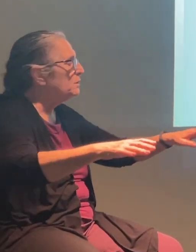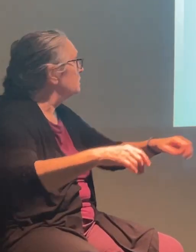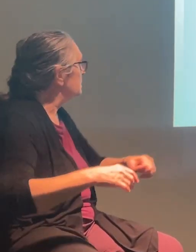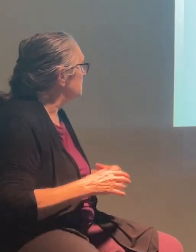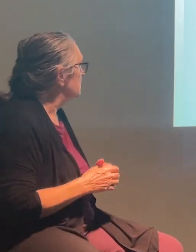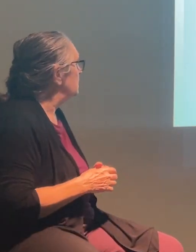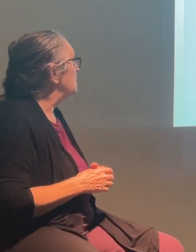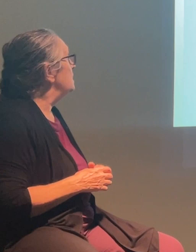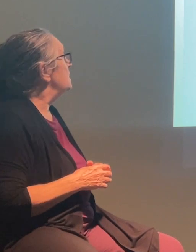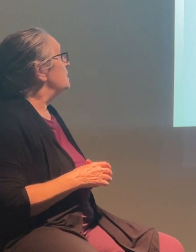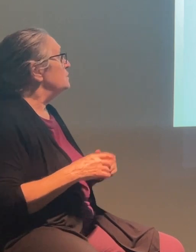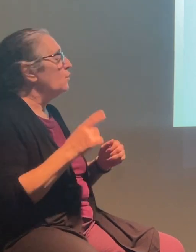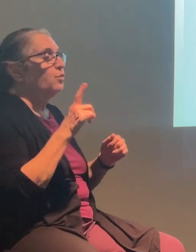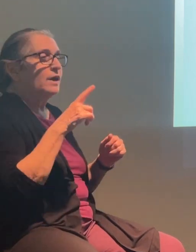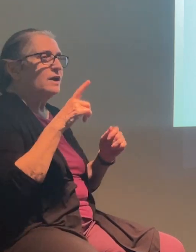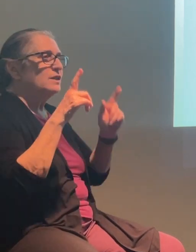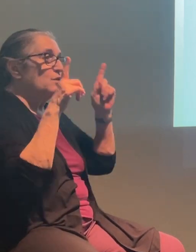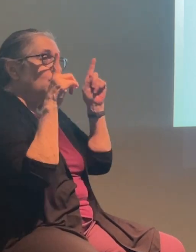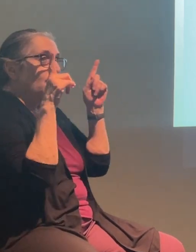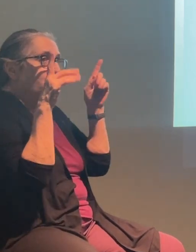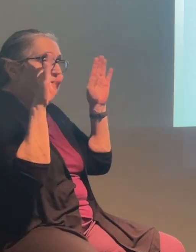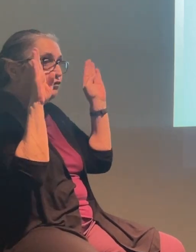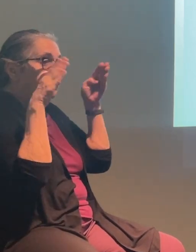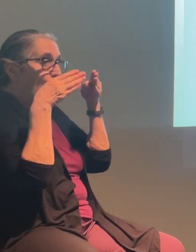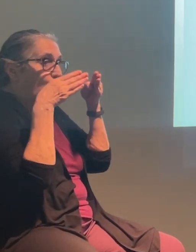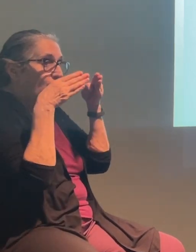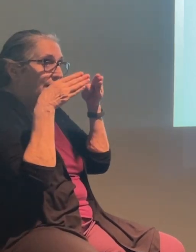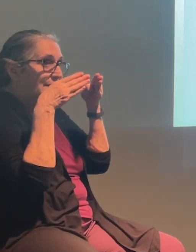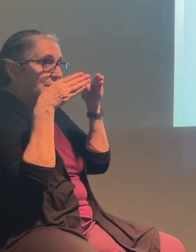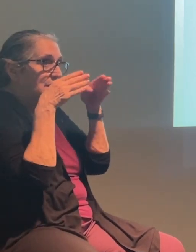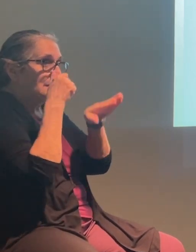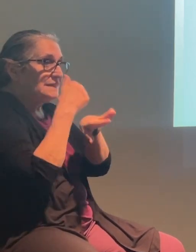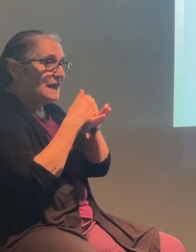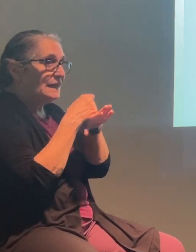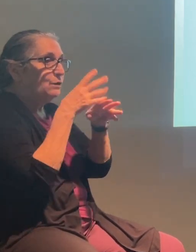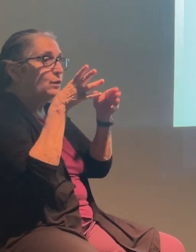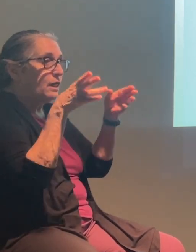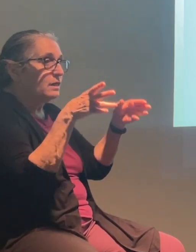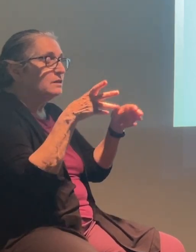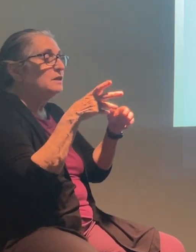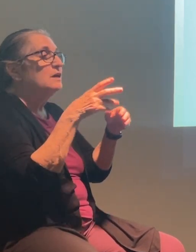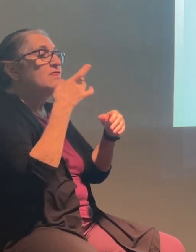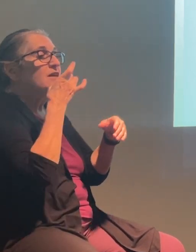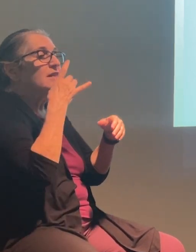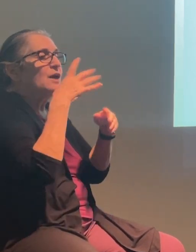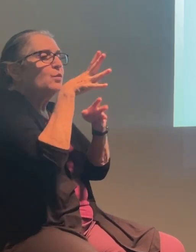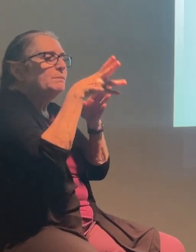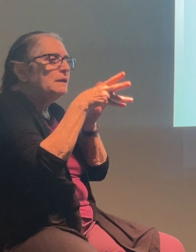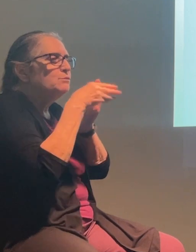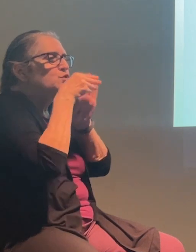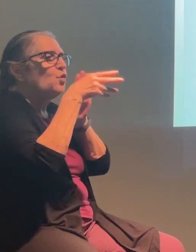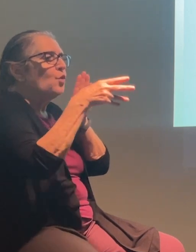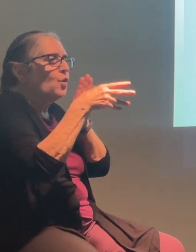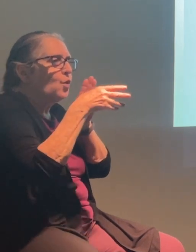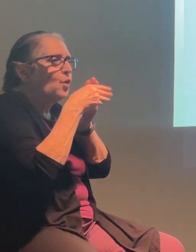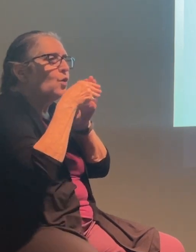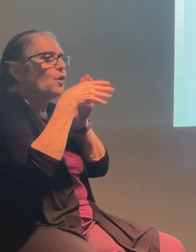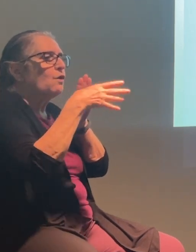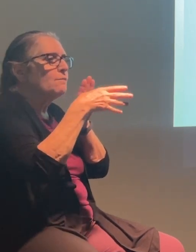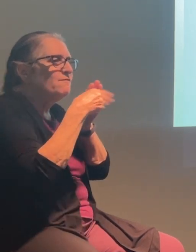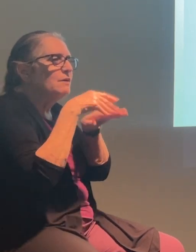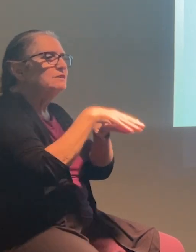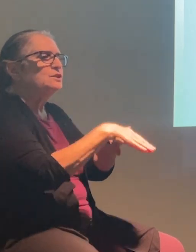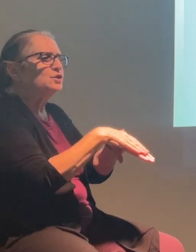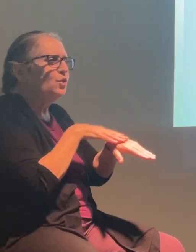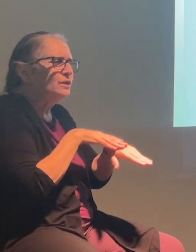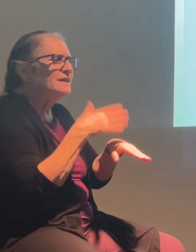focus is very, very set, it will absorb light very slowly, and this is why you have such a clear stuff. And if we were to move